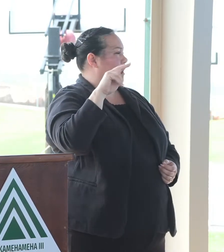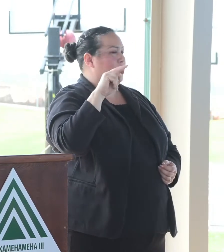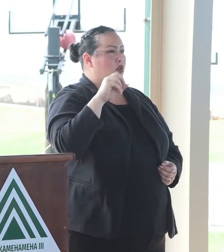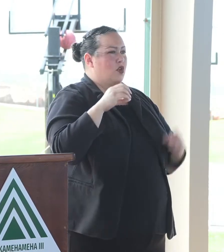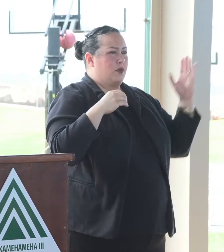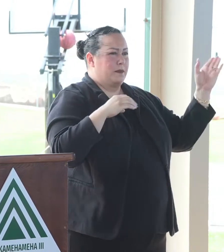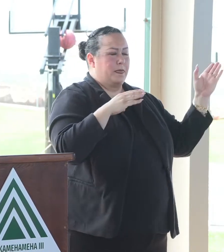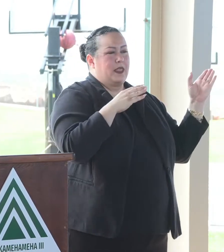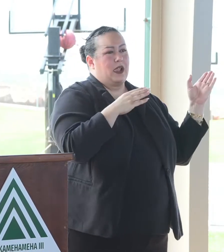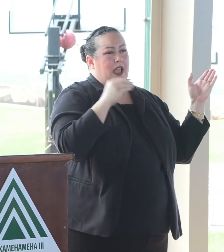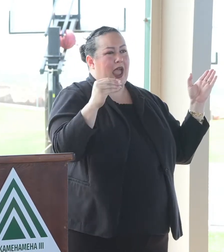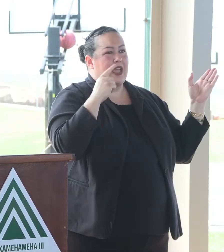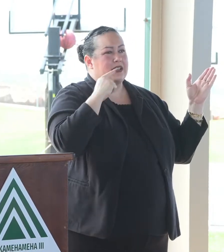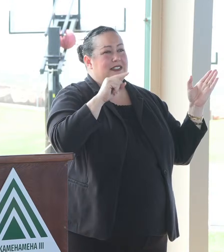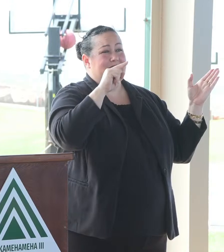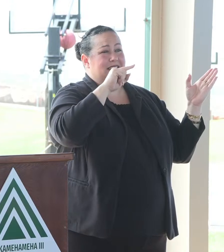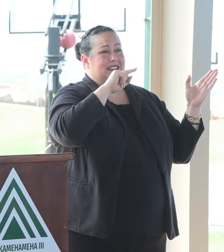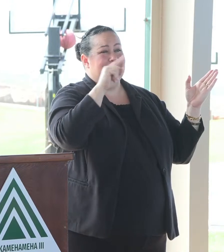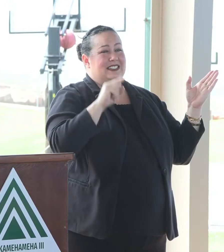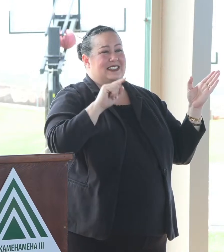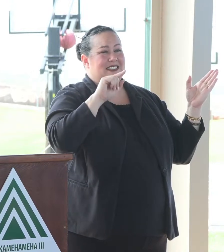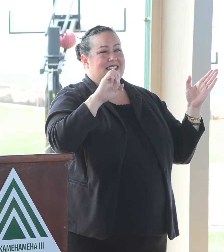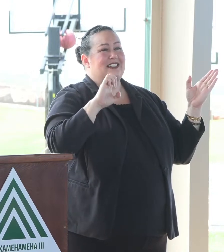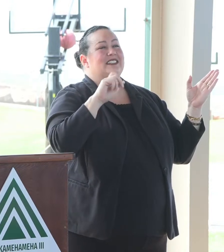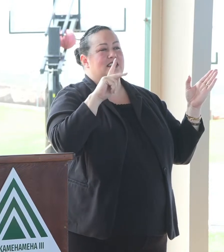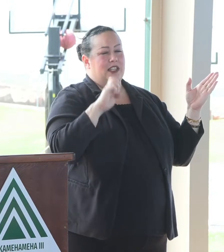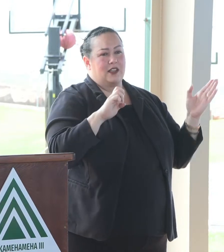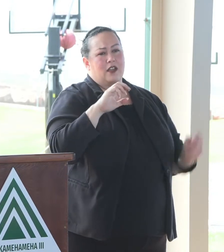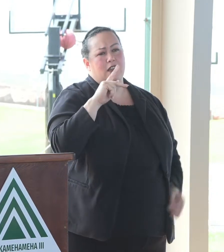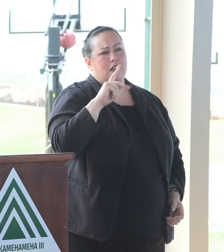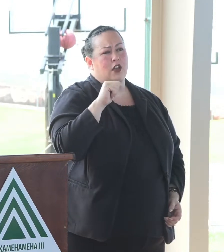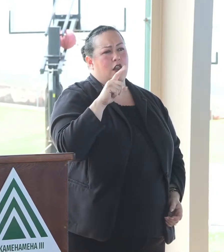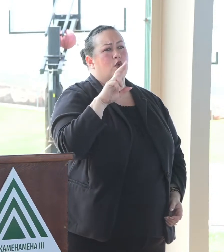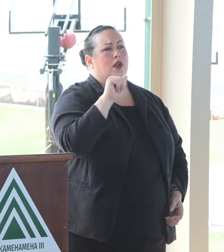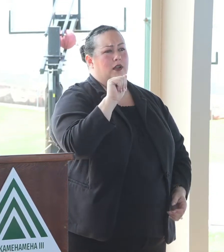and as well as Zeke Kalua.